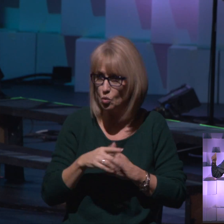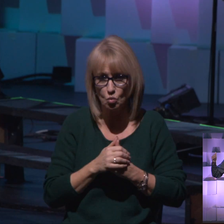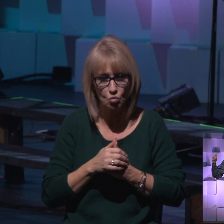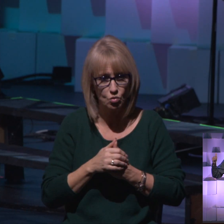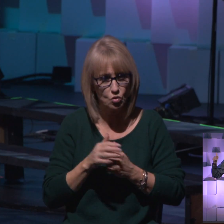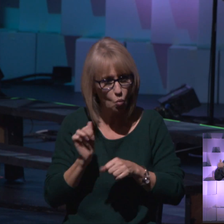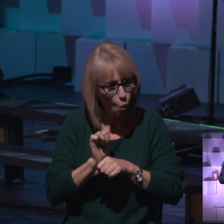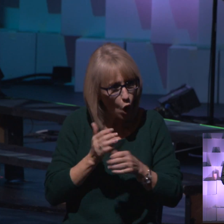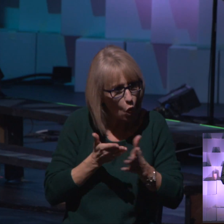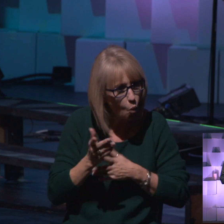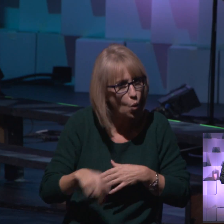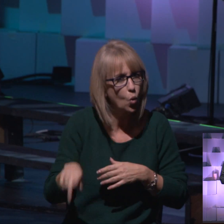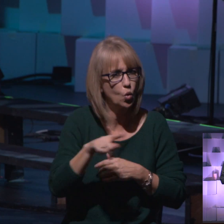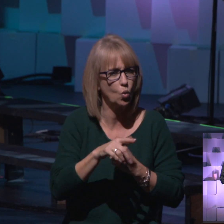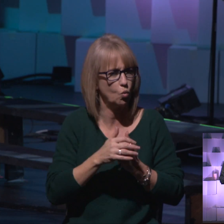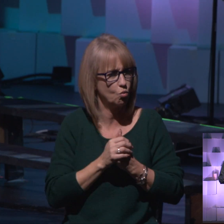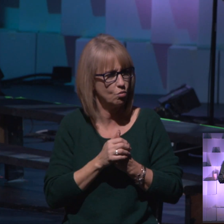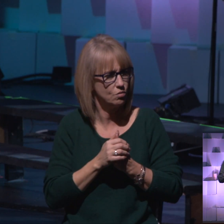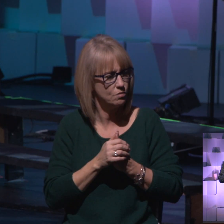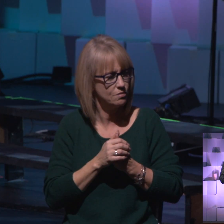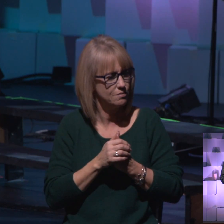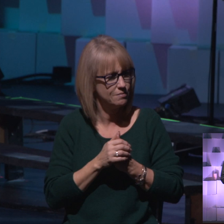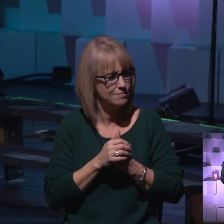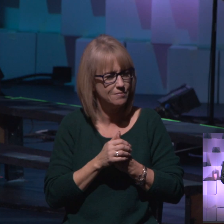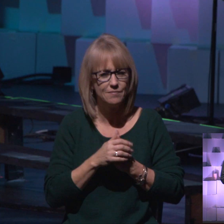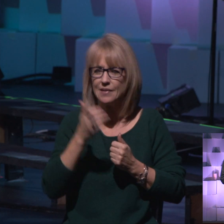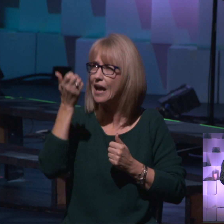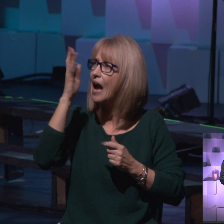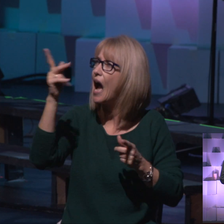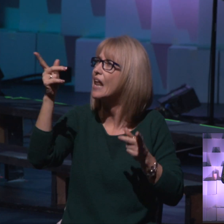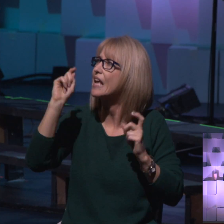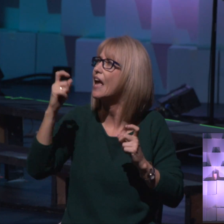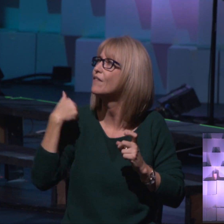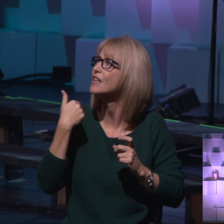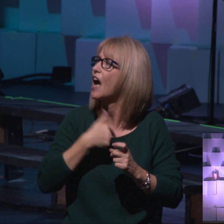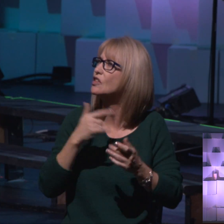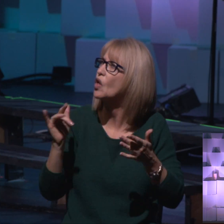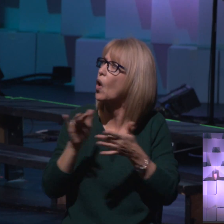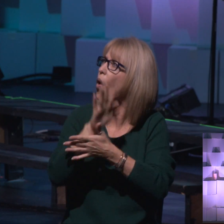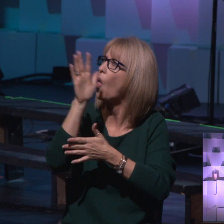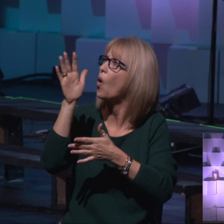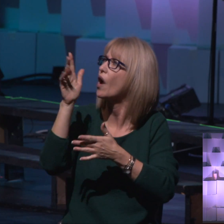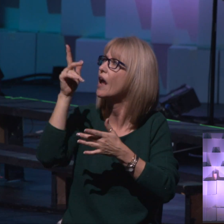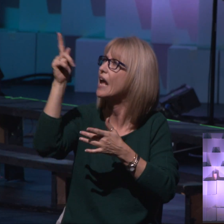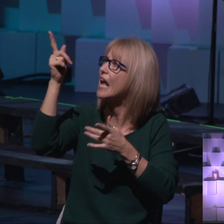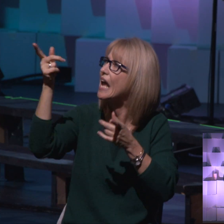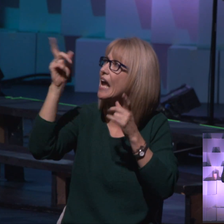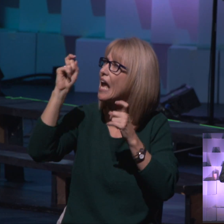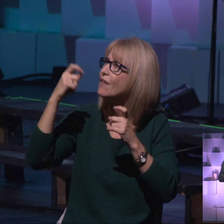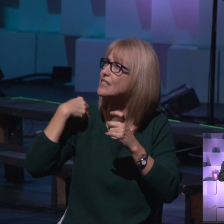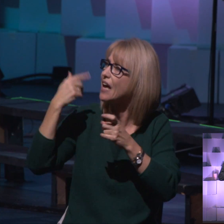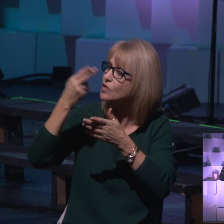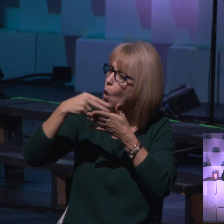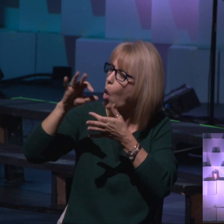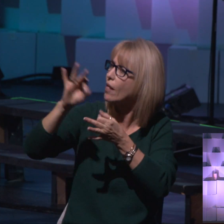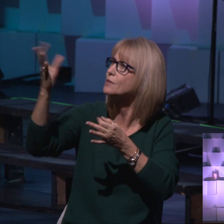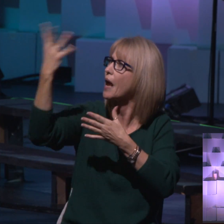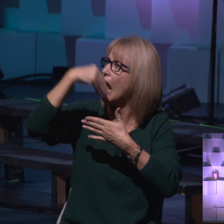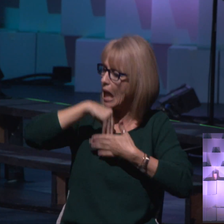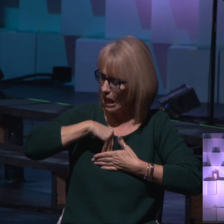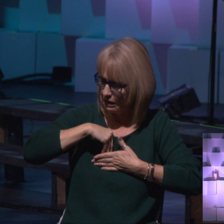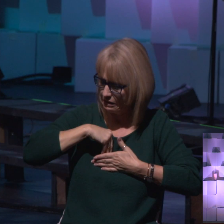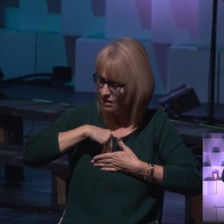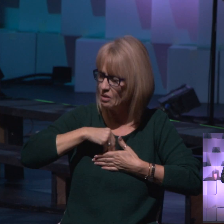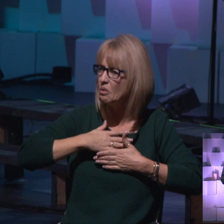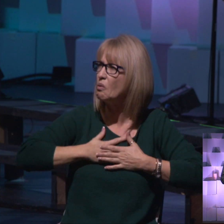great, powerful God of the universe. And he gives us the glory in Jesus' name. He gives us the presence of the Holy Spirit. And that is reason and humility to